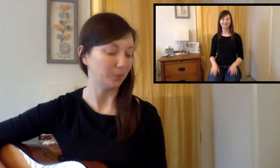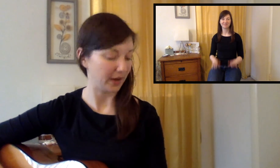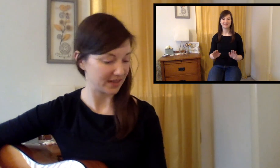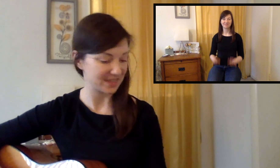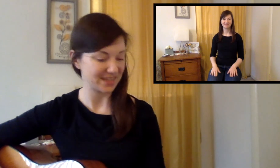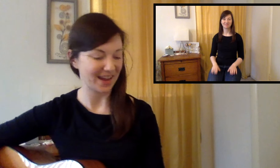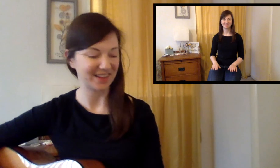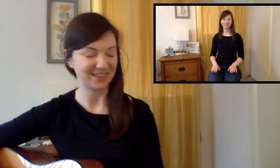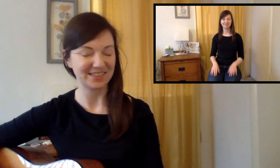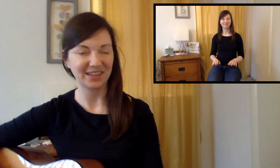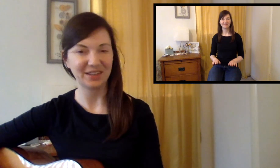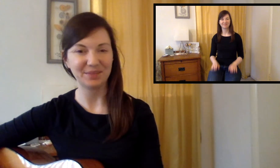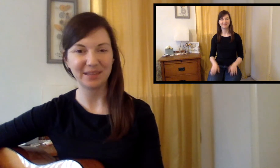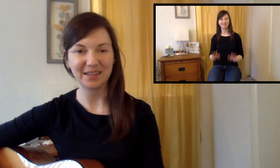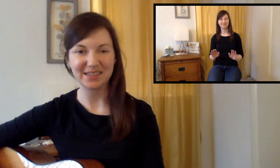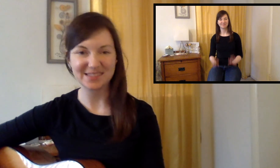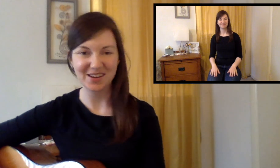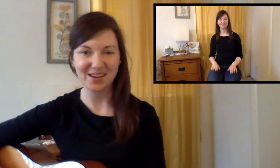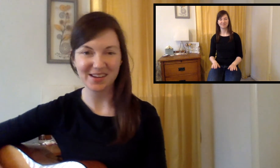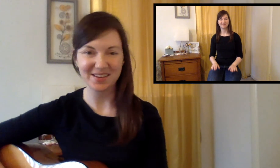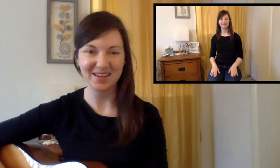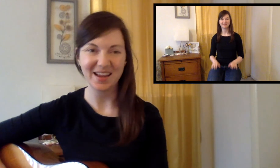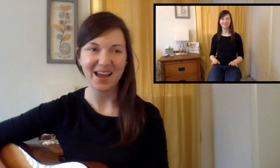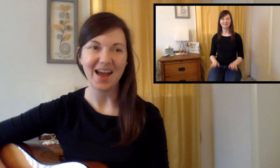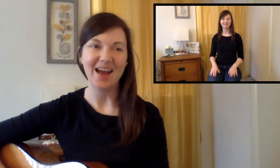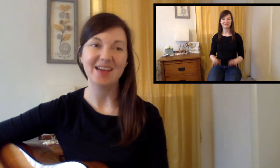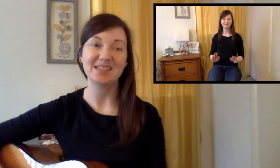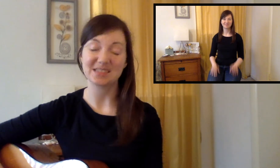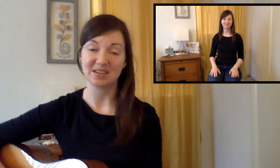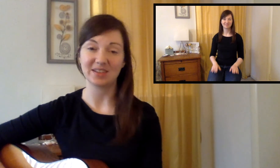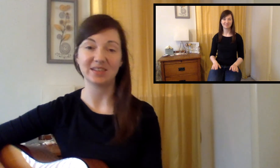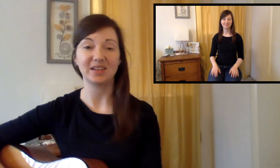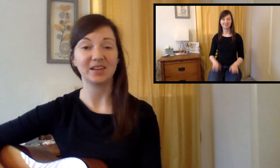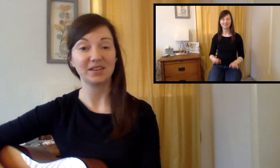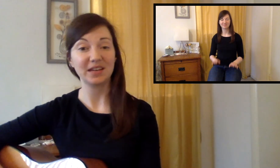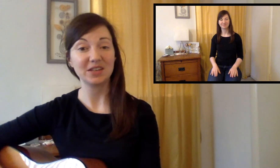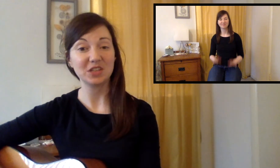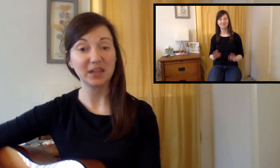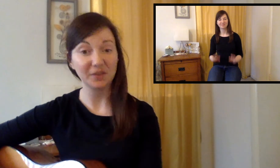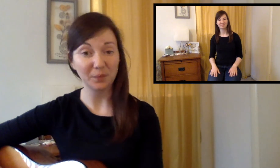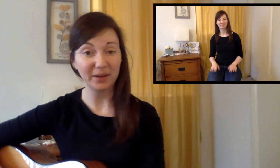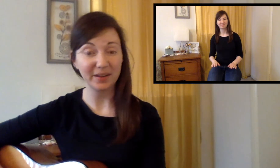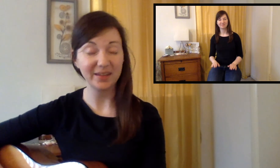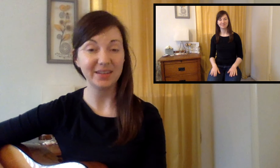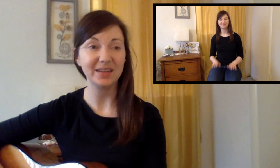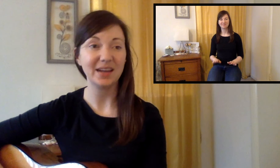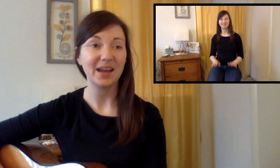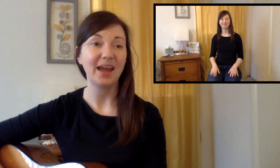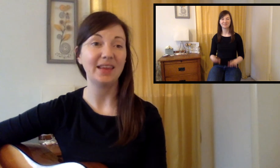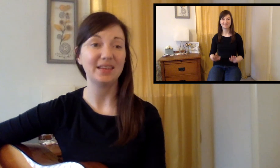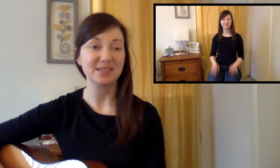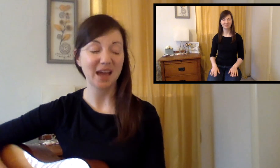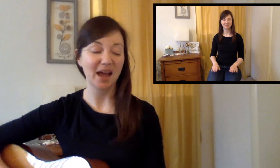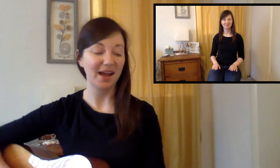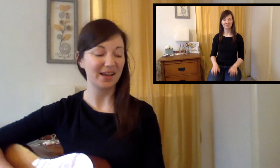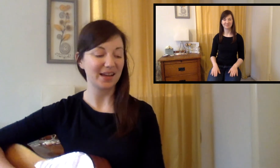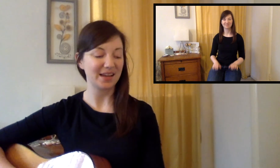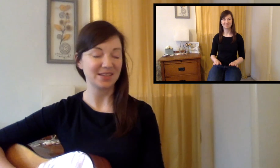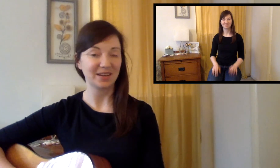where seldom is heard a discouraging word, and the skies are